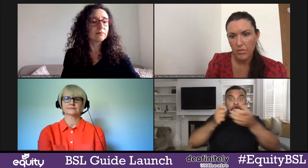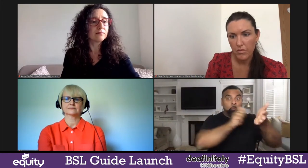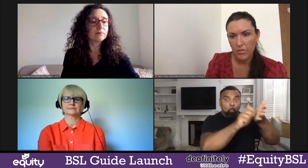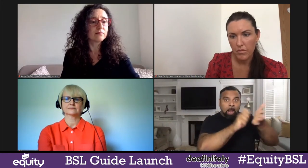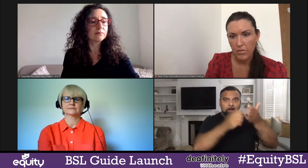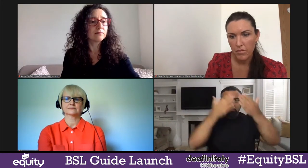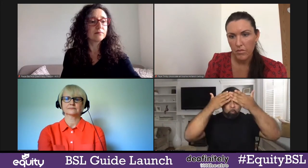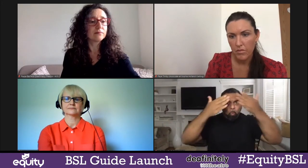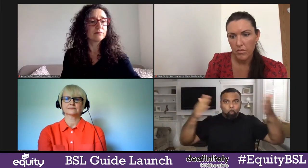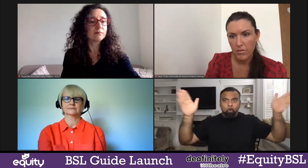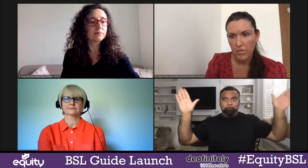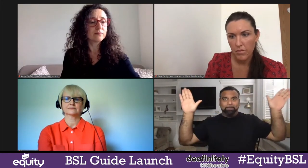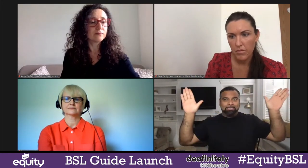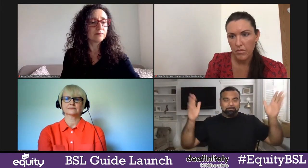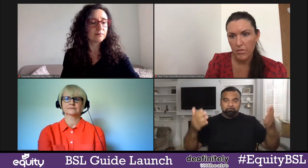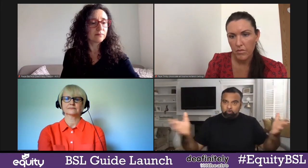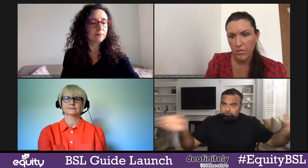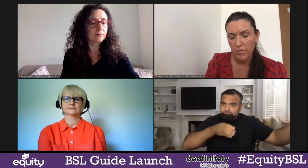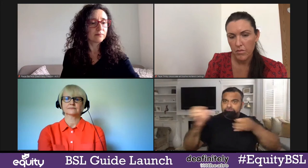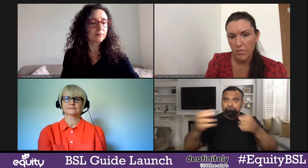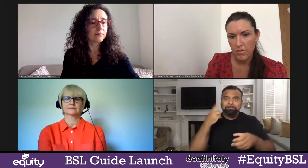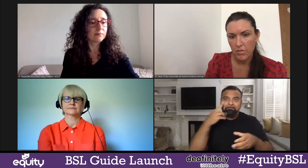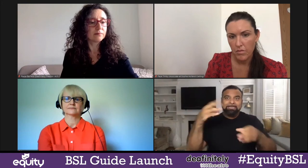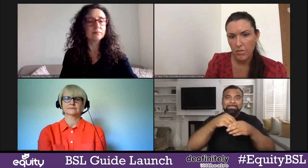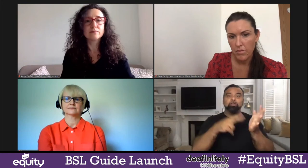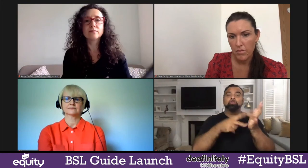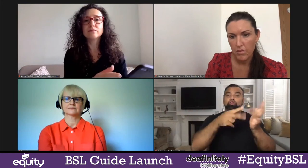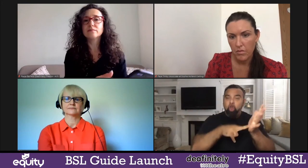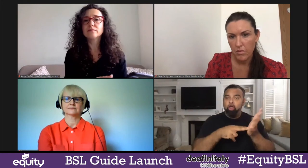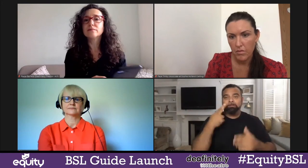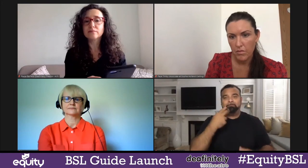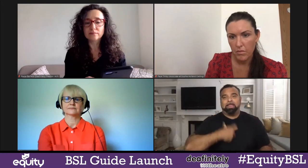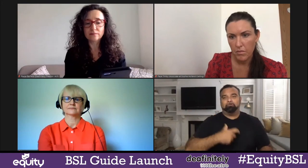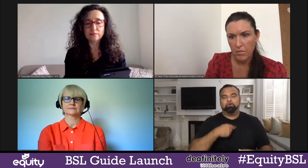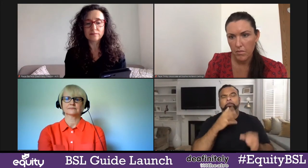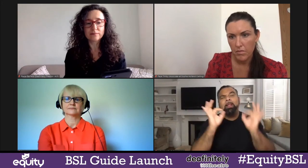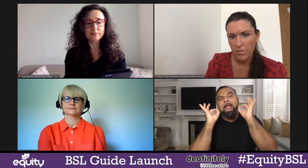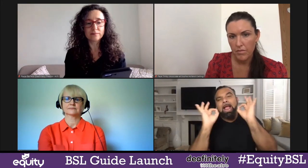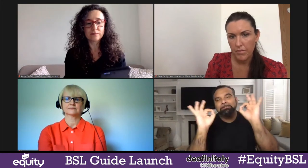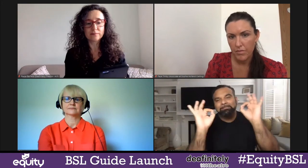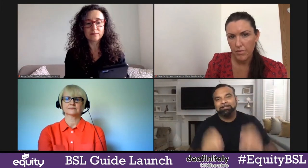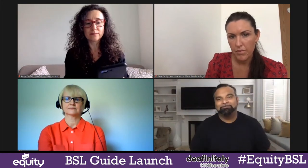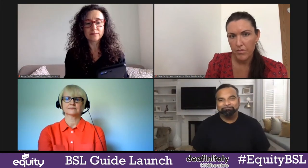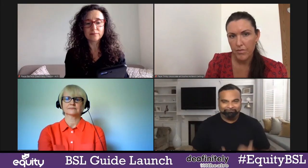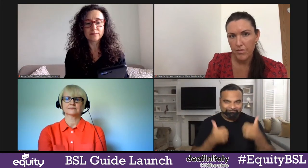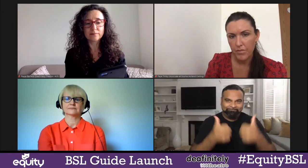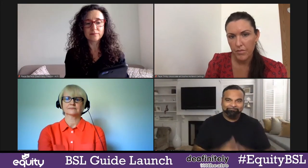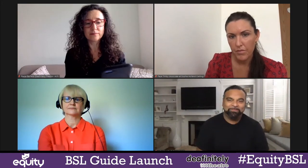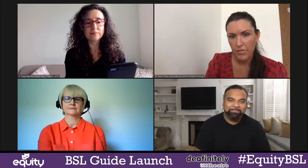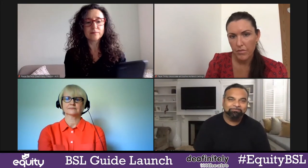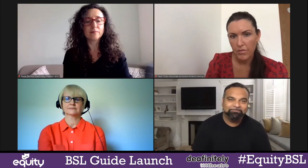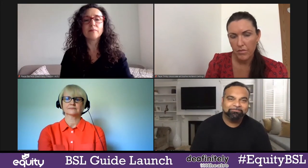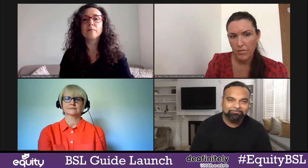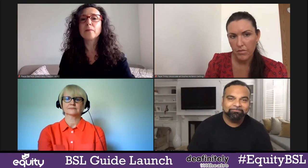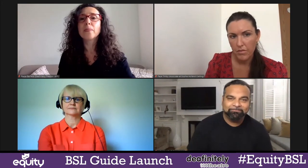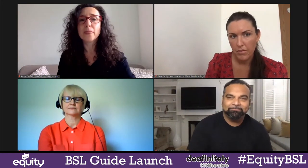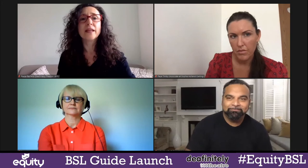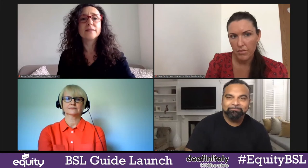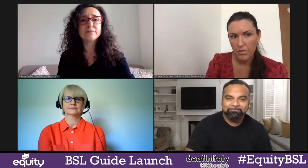just casting directors, producers, writers, really open the minds to give deaf actors opportunities that are not